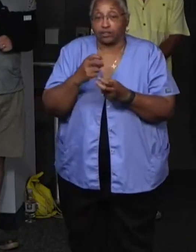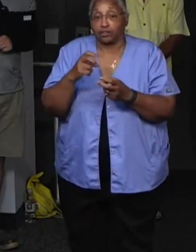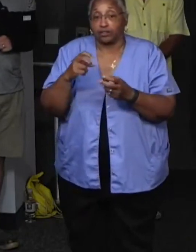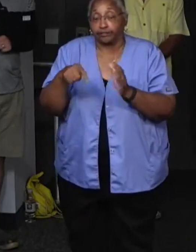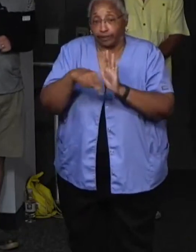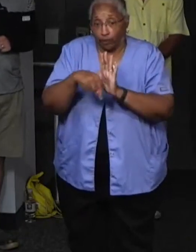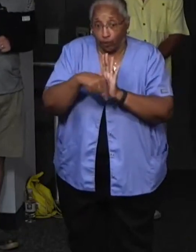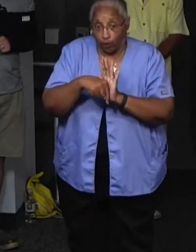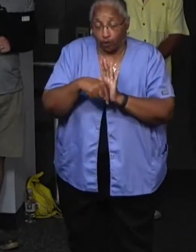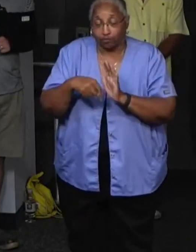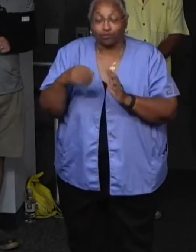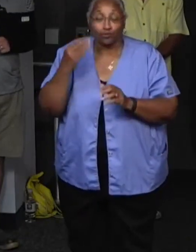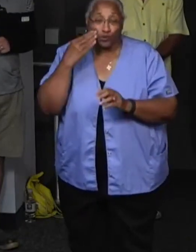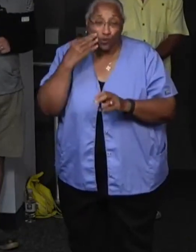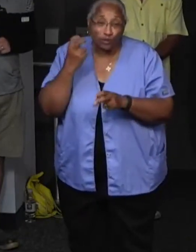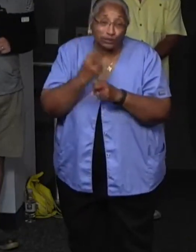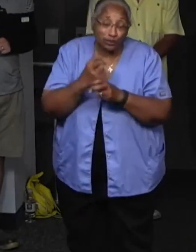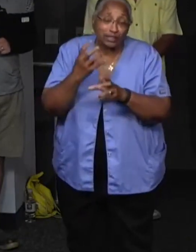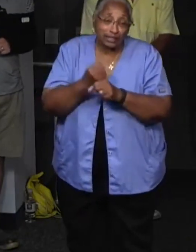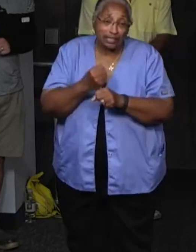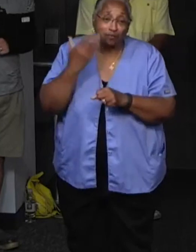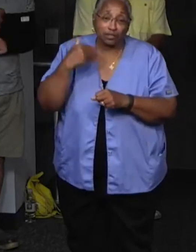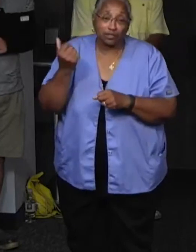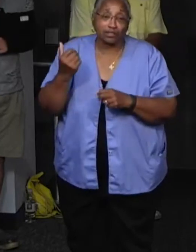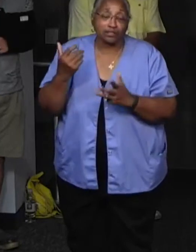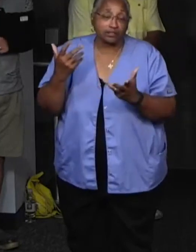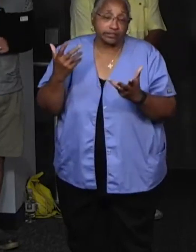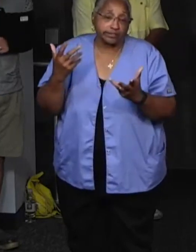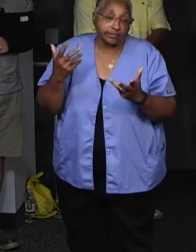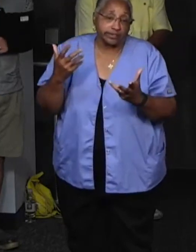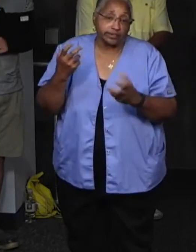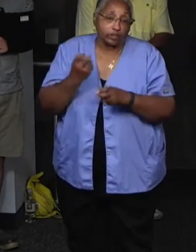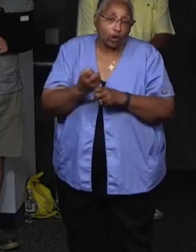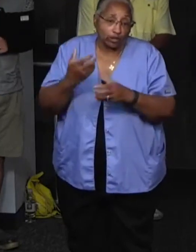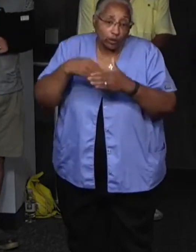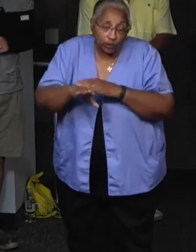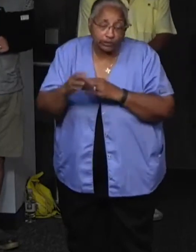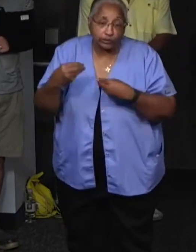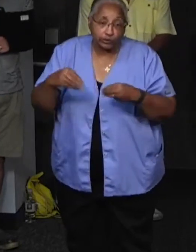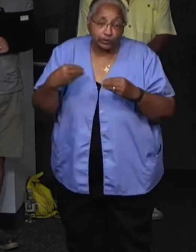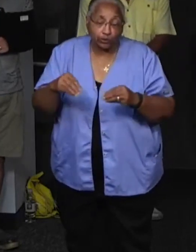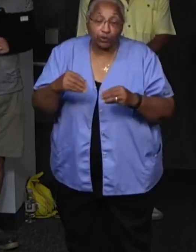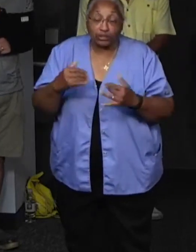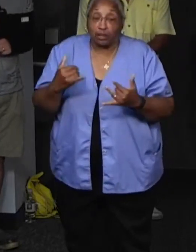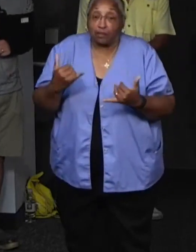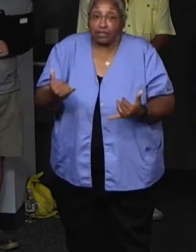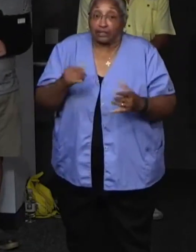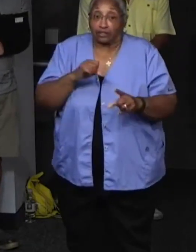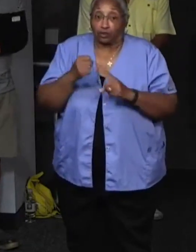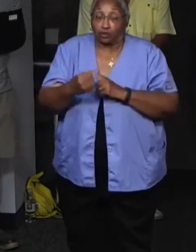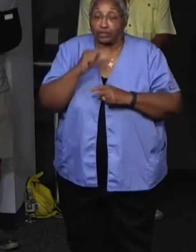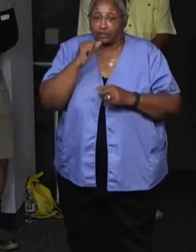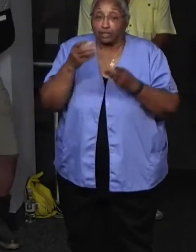of the conditions of the stores that we're trying to get to. But we are going to. This is not going to go away, and it's not going to go away for